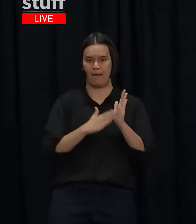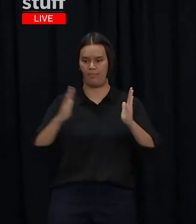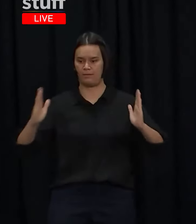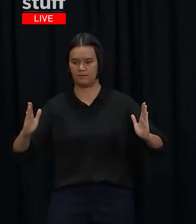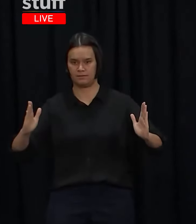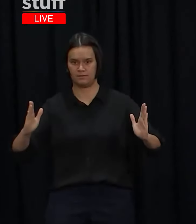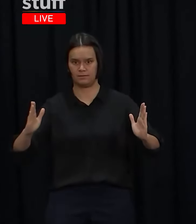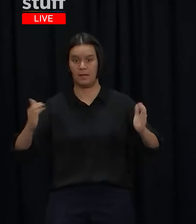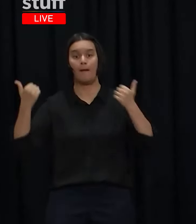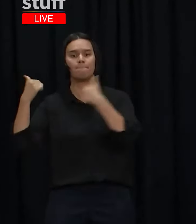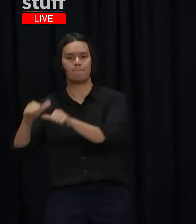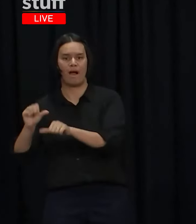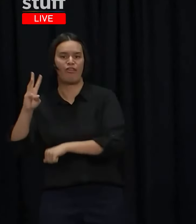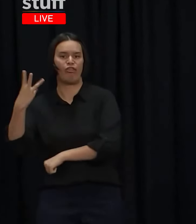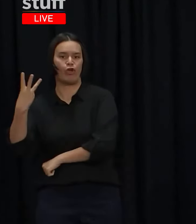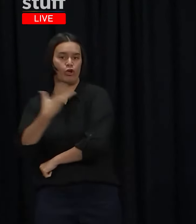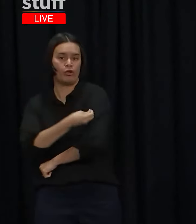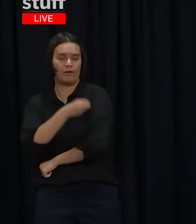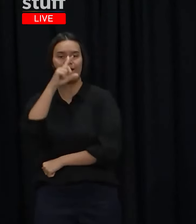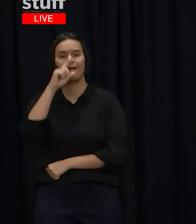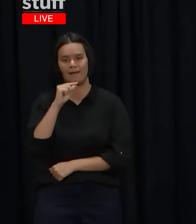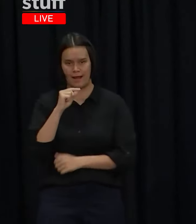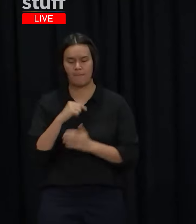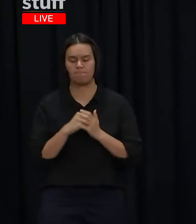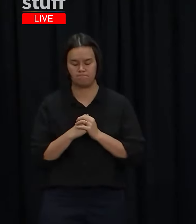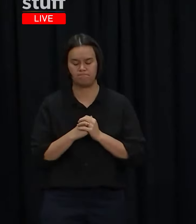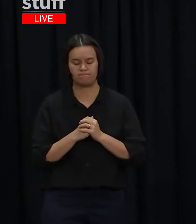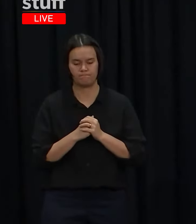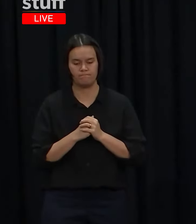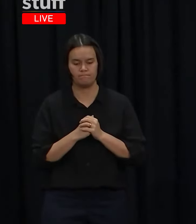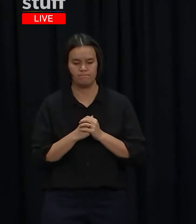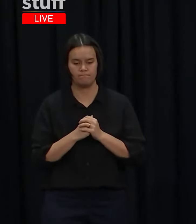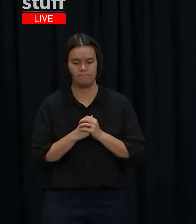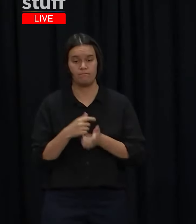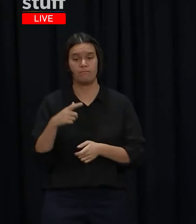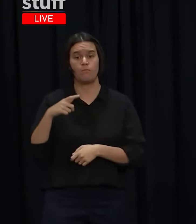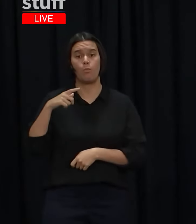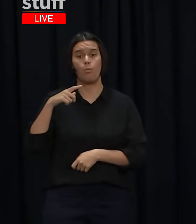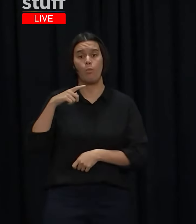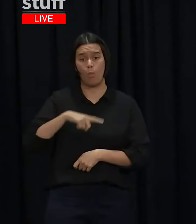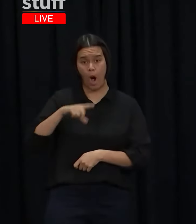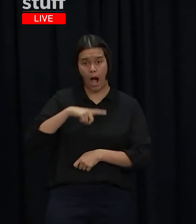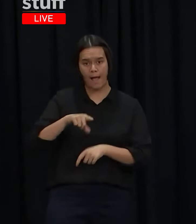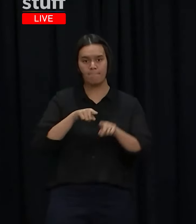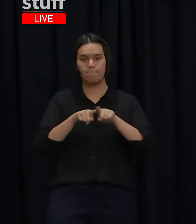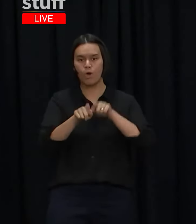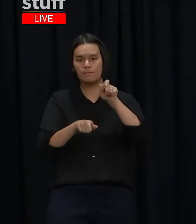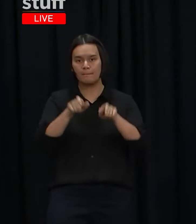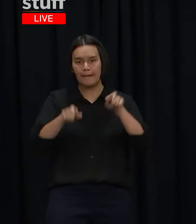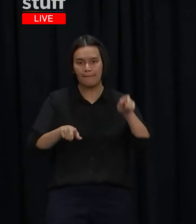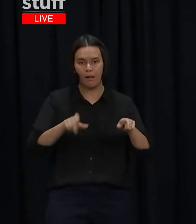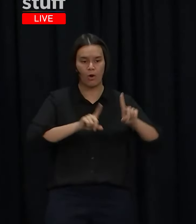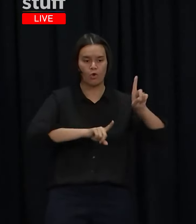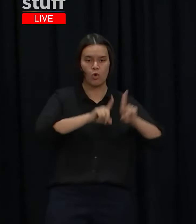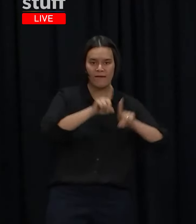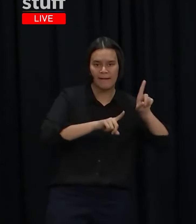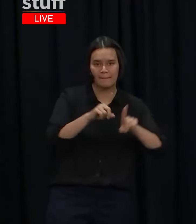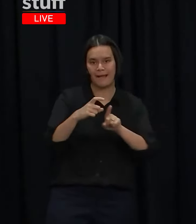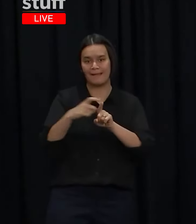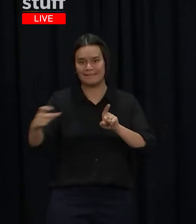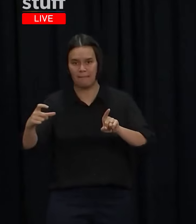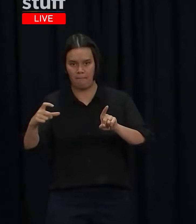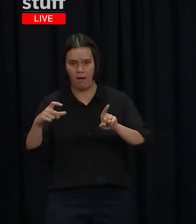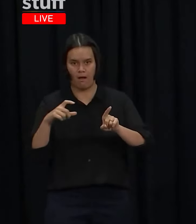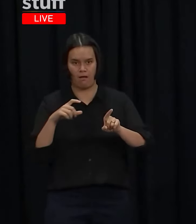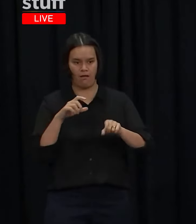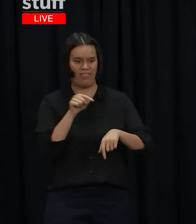priority populations getting their primary course later in the year, November and December, and we didn't want it to be 6 months out that